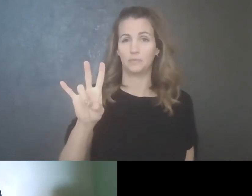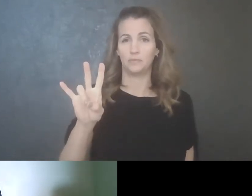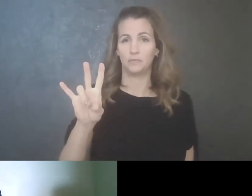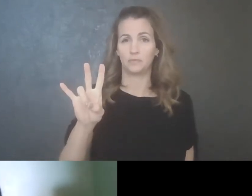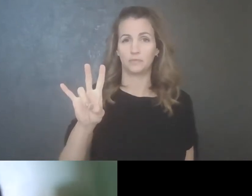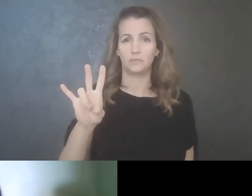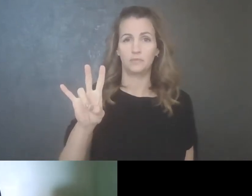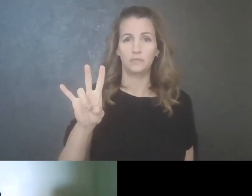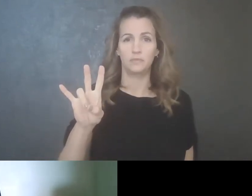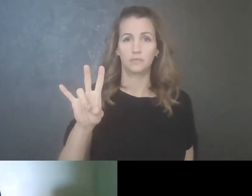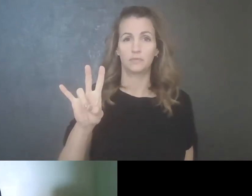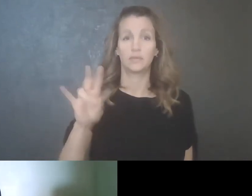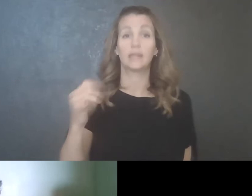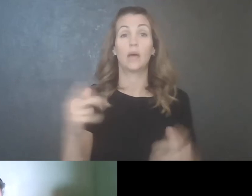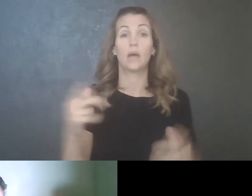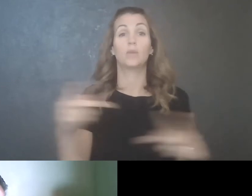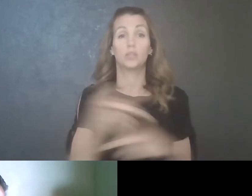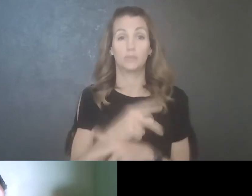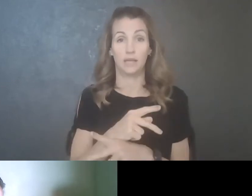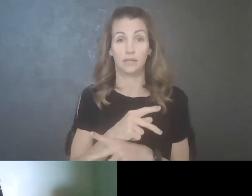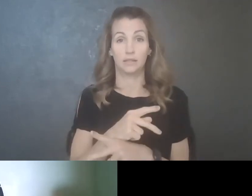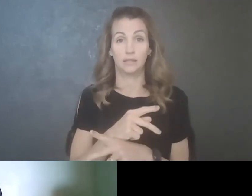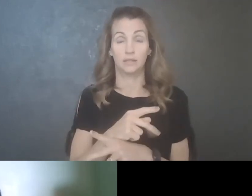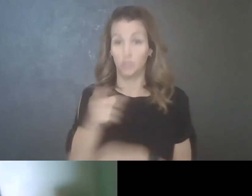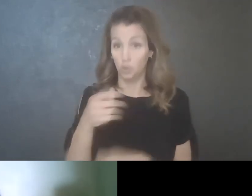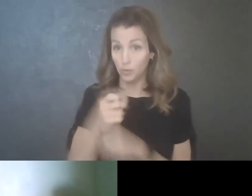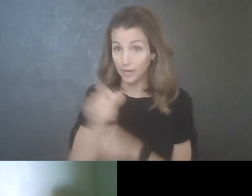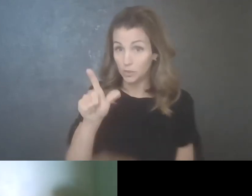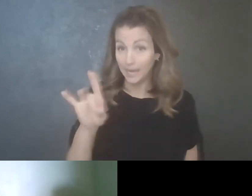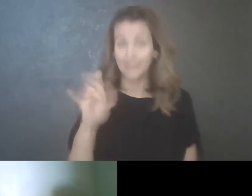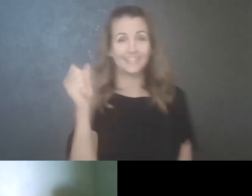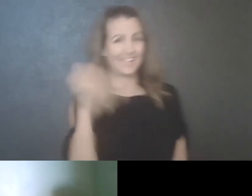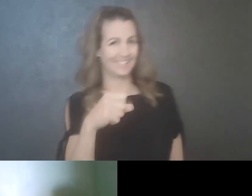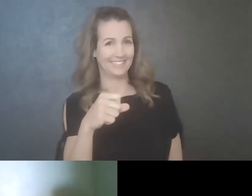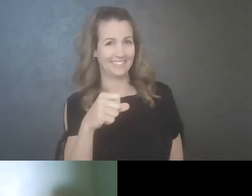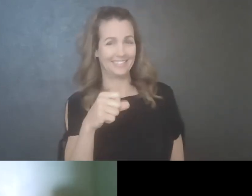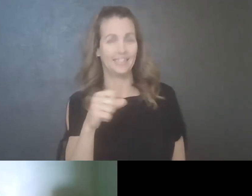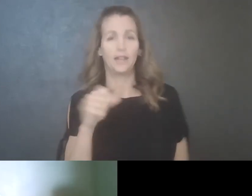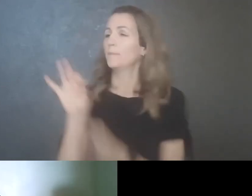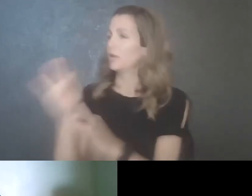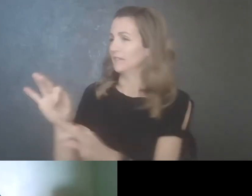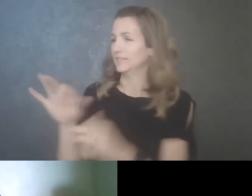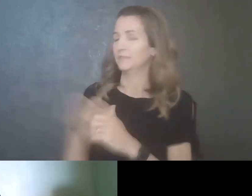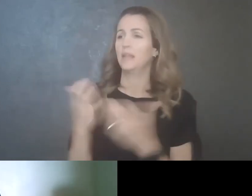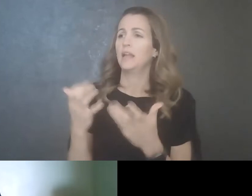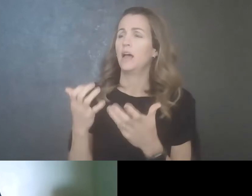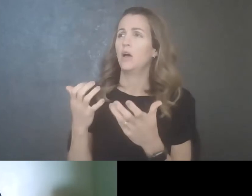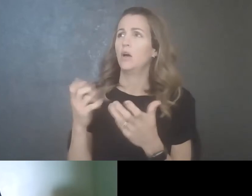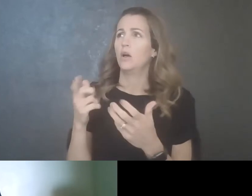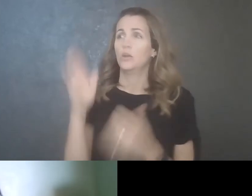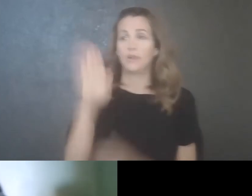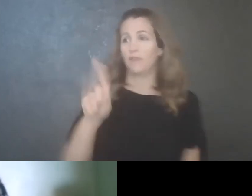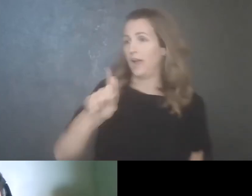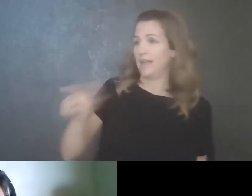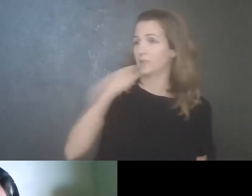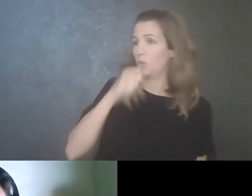And then we're going to multiply that. Are you also at 28? Yes, I am. Perfect. Now I want you never ask a woman her age, so